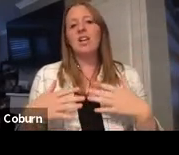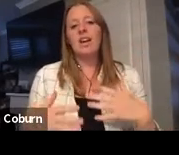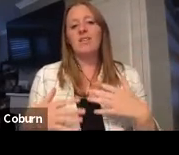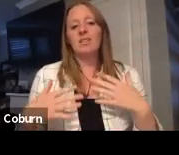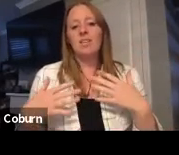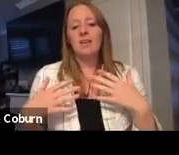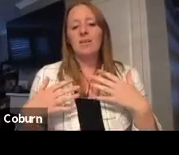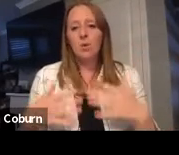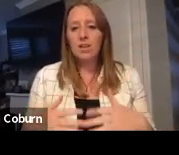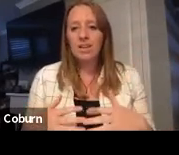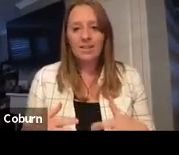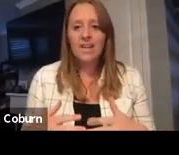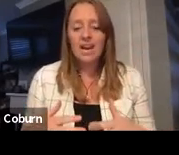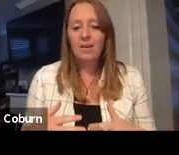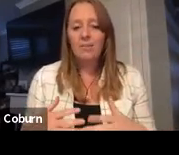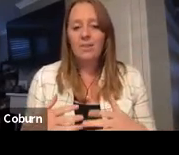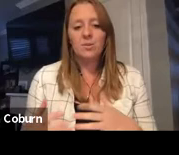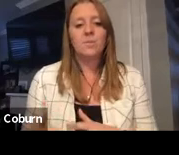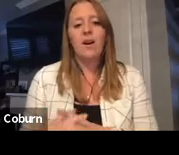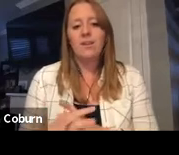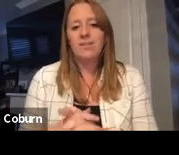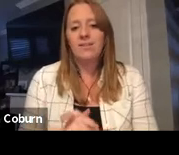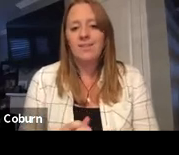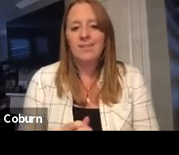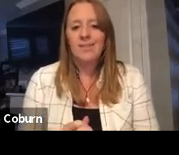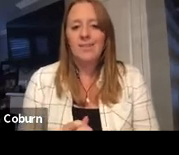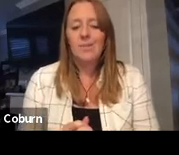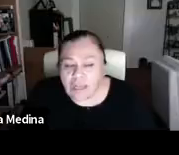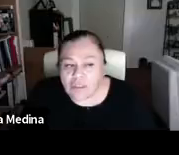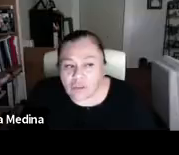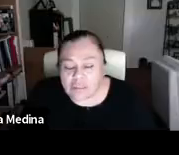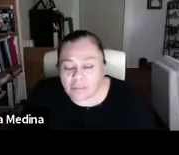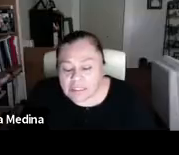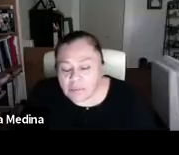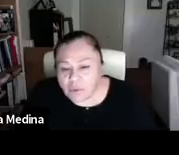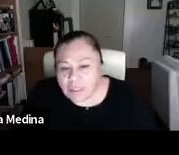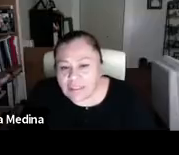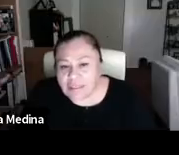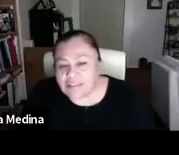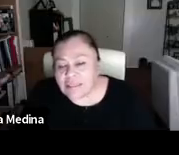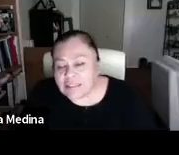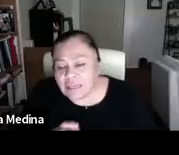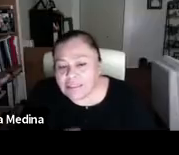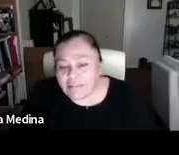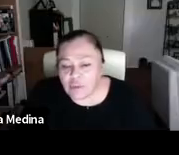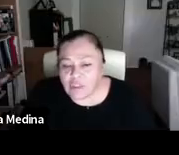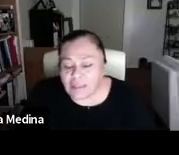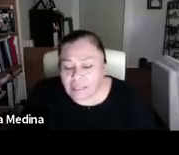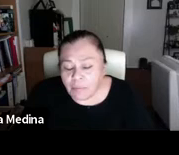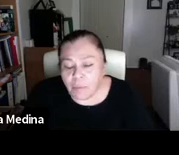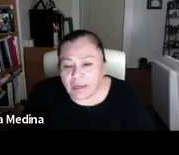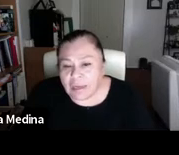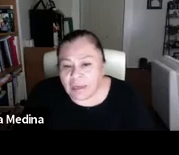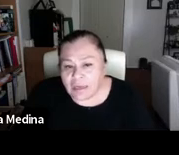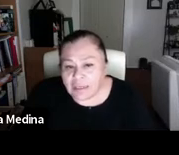the child more than enough time to respond. Y una de las cosas más importantes es que les debemos dar